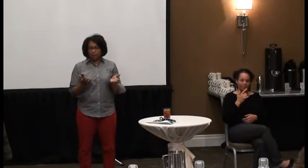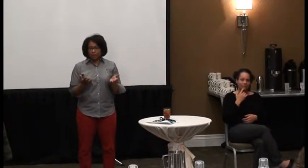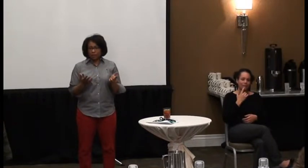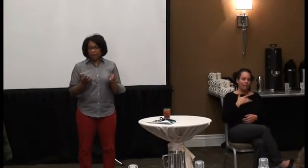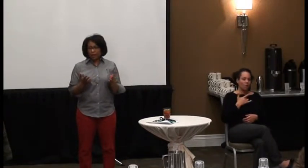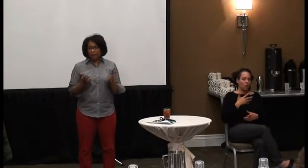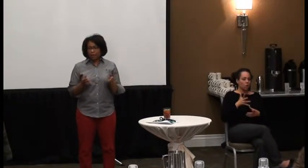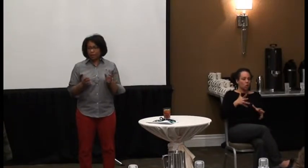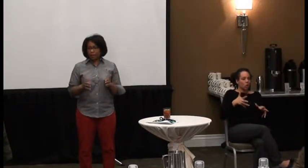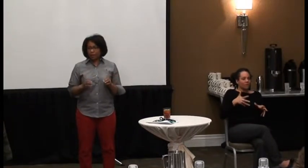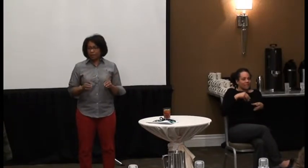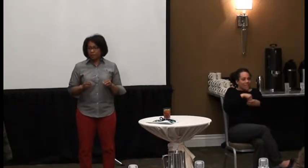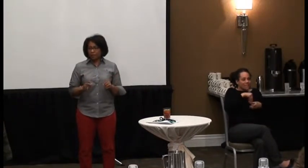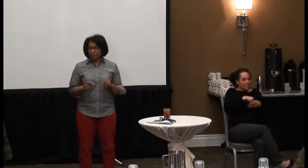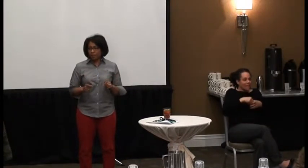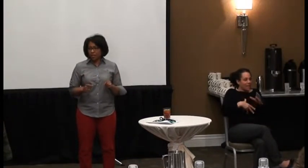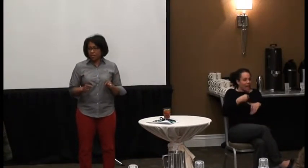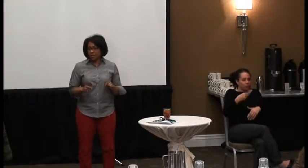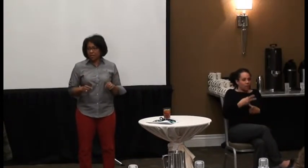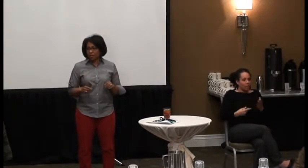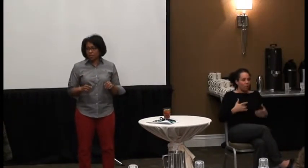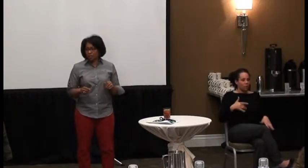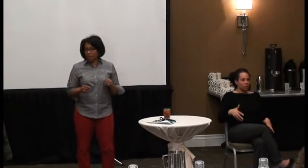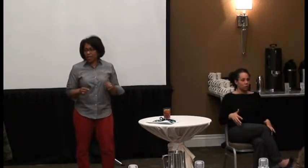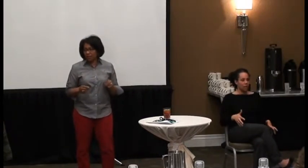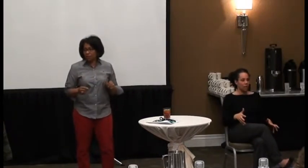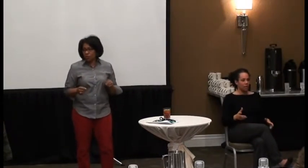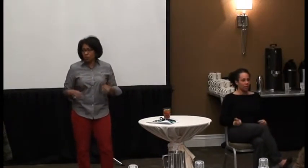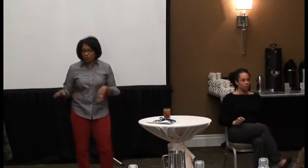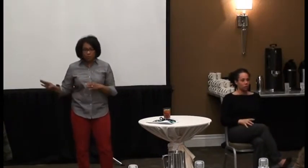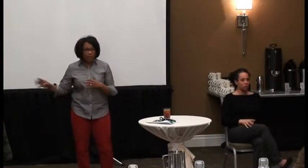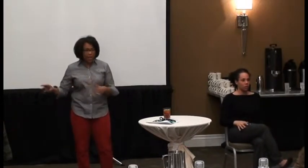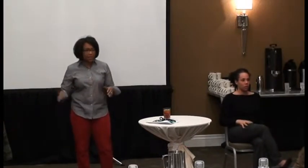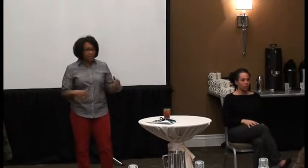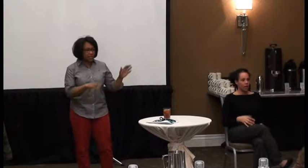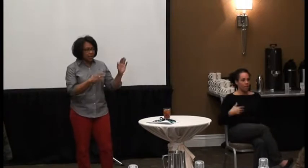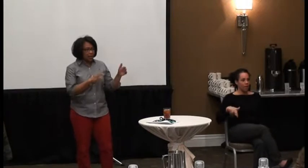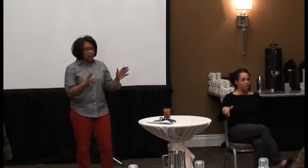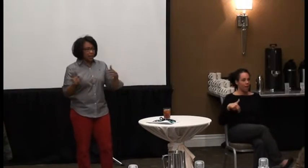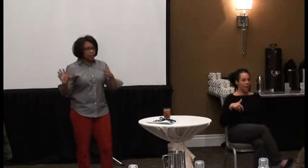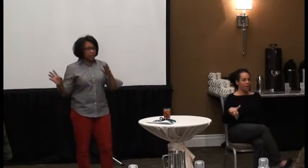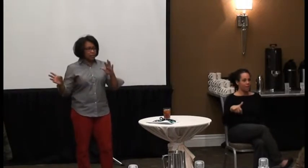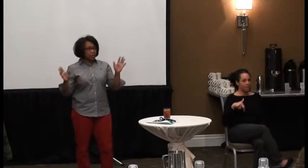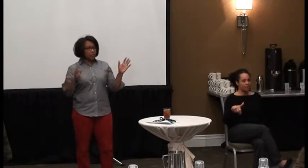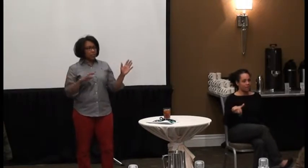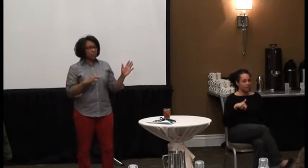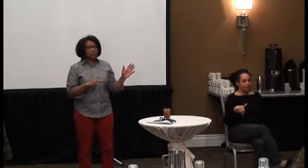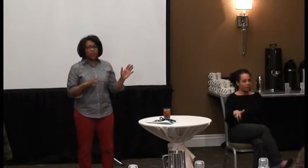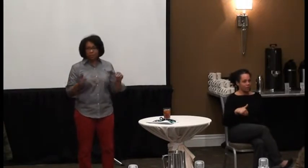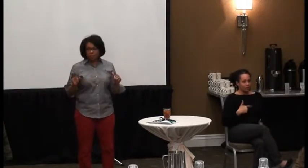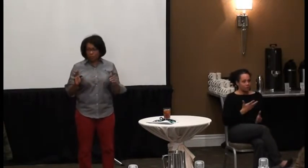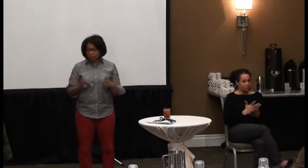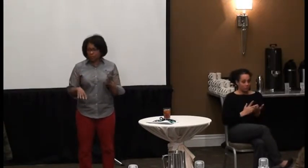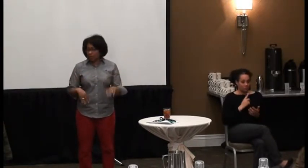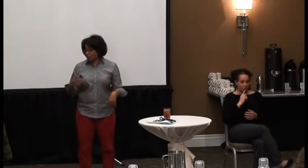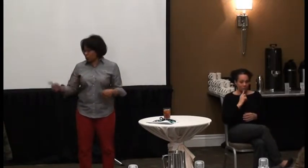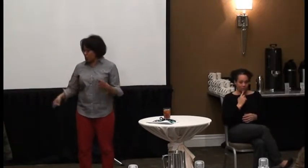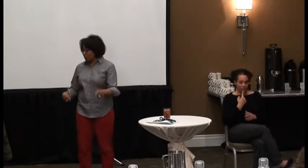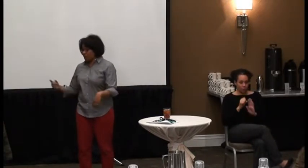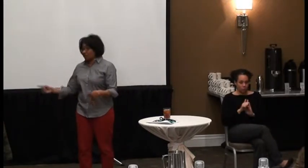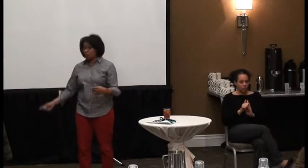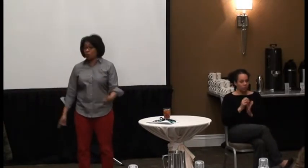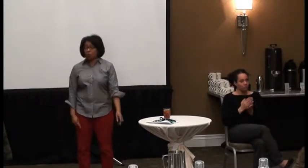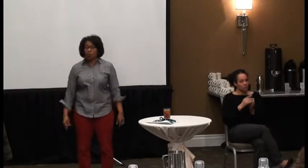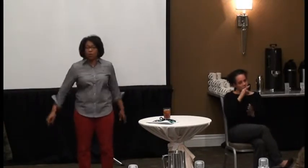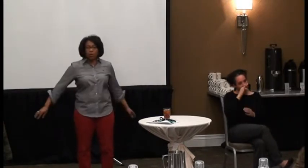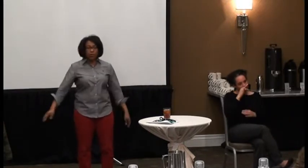out. And they are kind of shaky and jittery and have to move and they pace. And some of the severe symptoms, some of the kids are